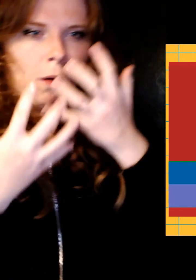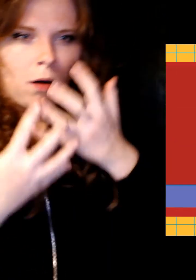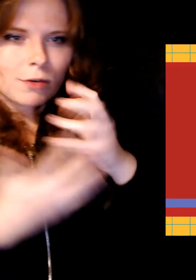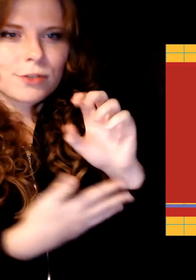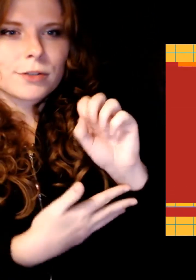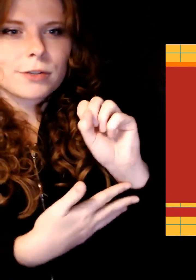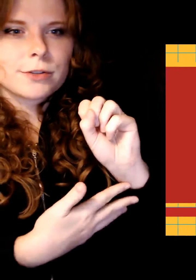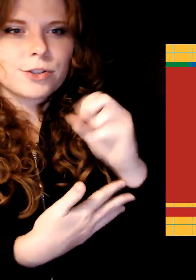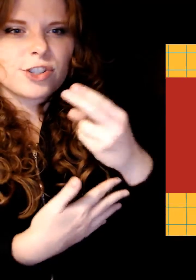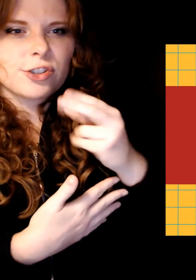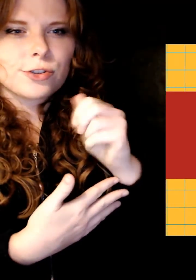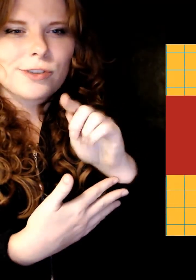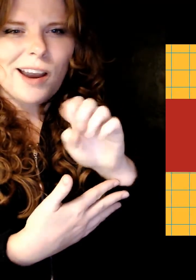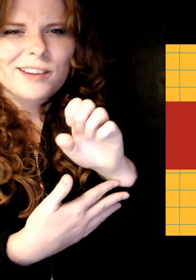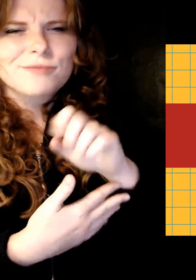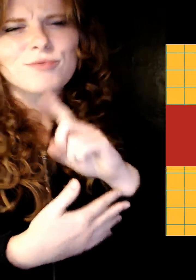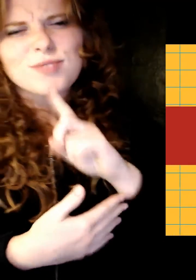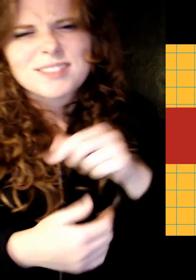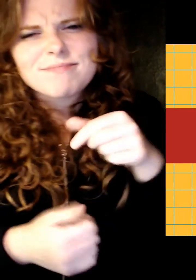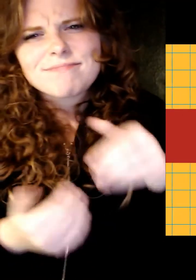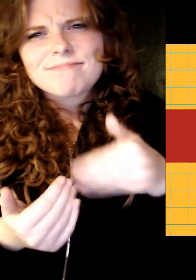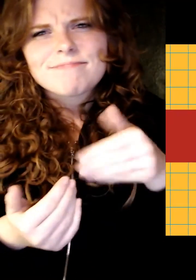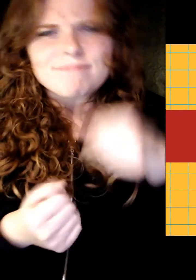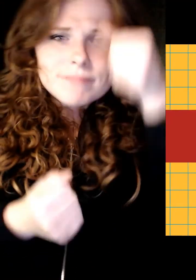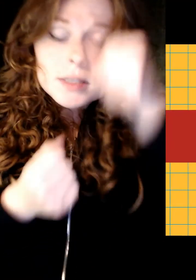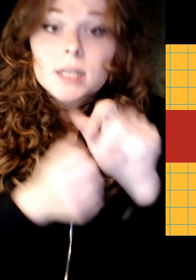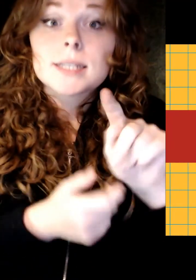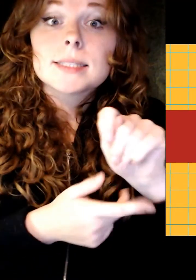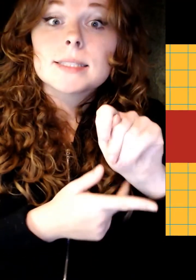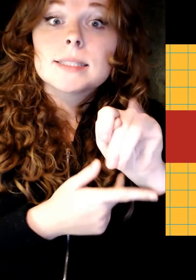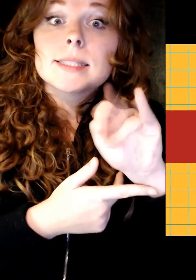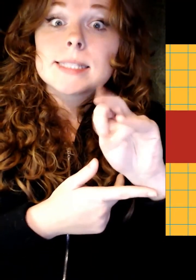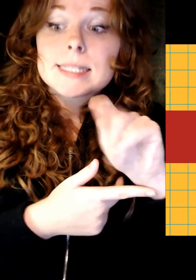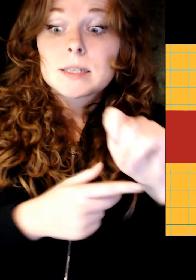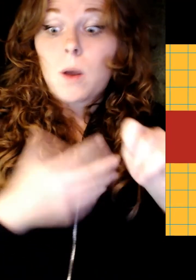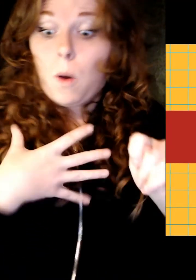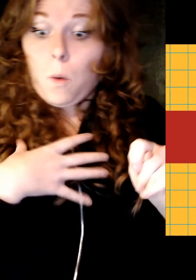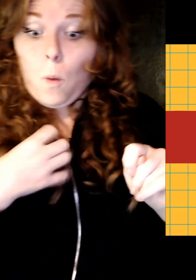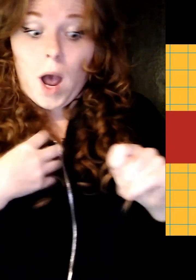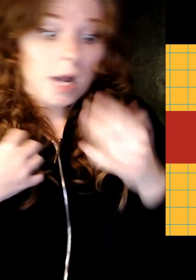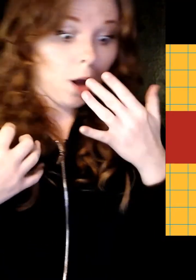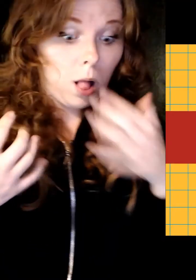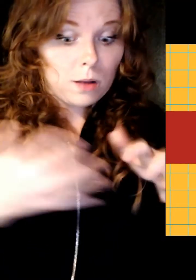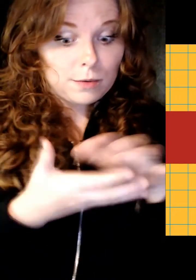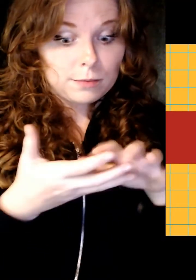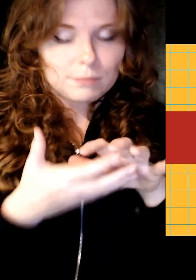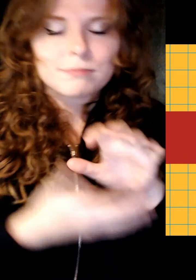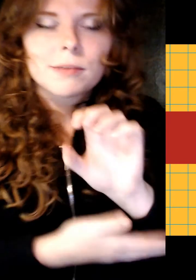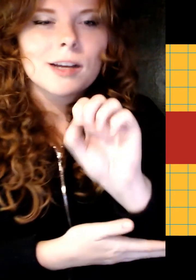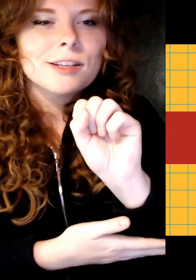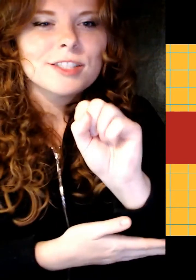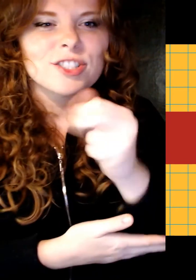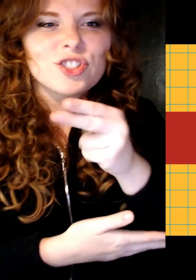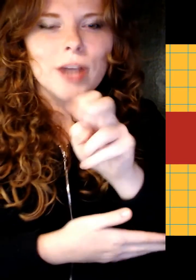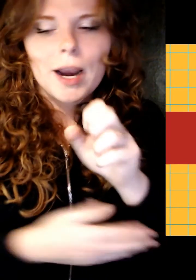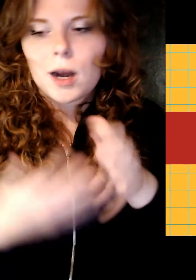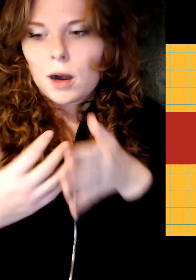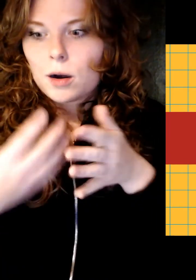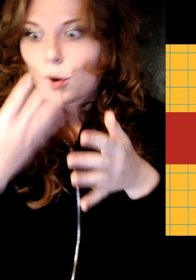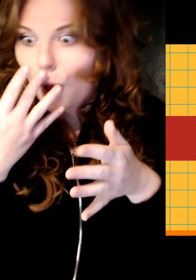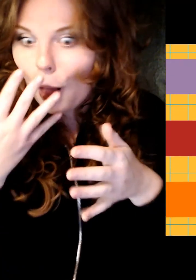It's easiest to remember it like this. A tint is any color mixed with white. A shade is any color mixed with